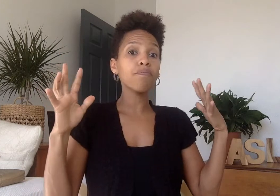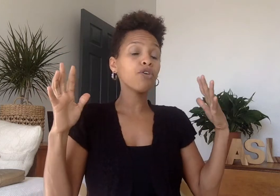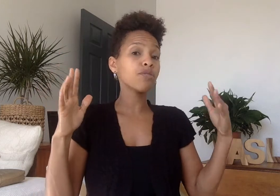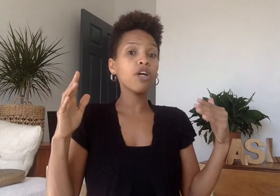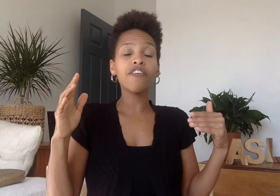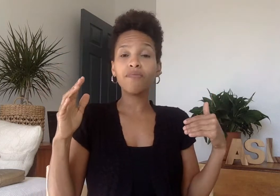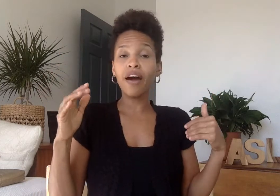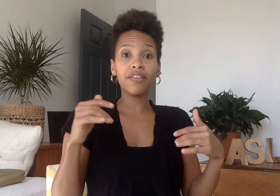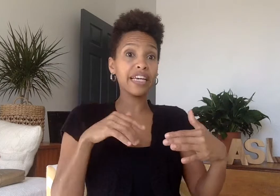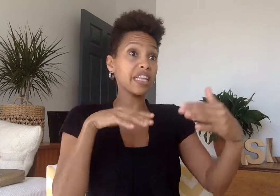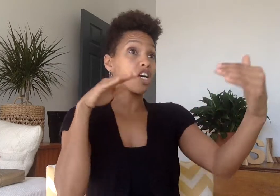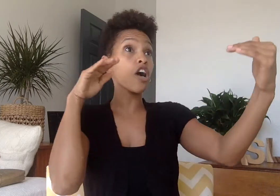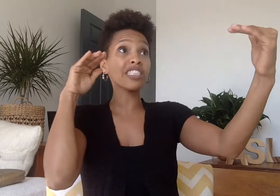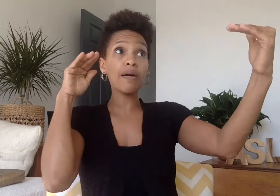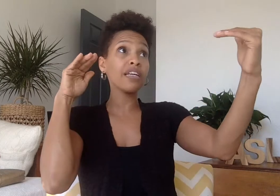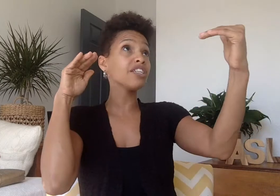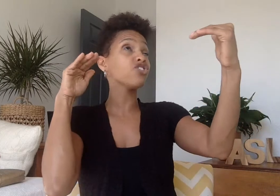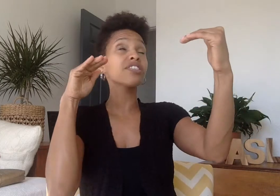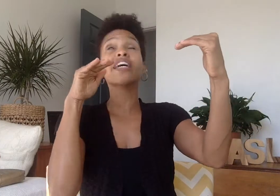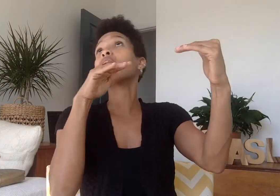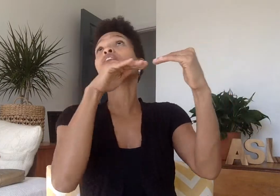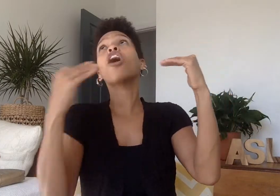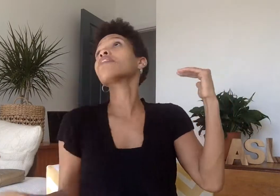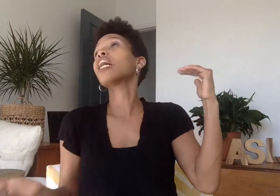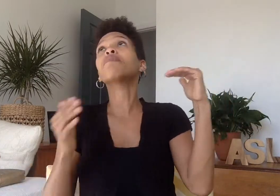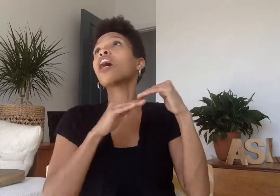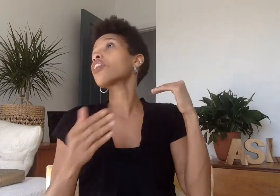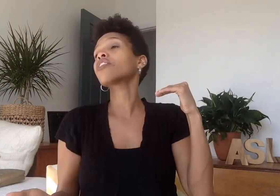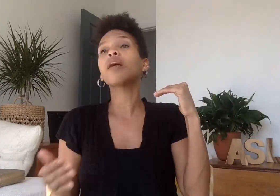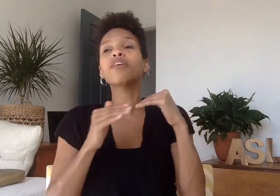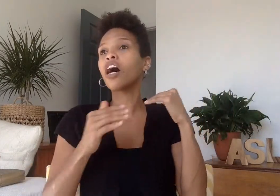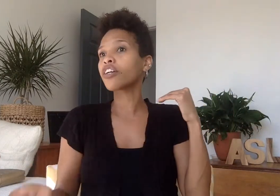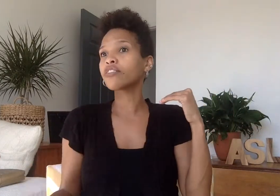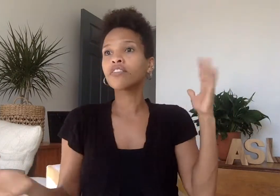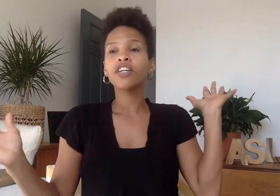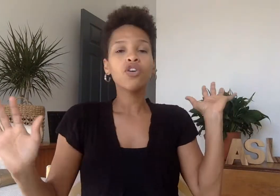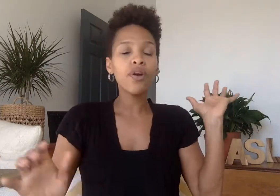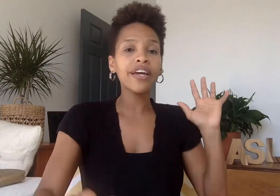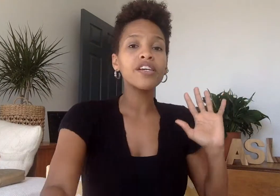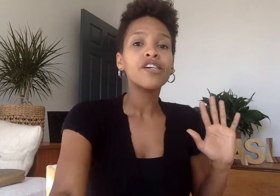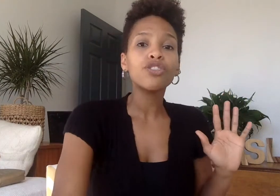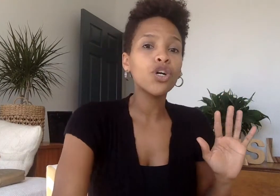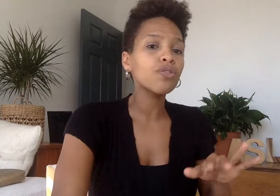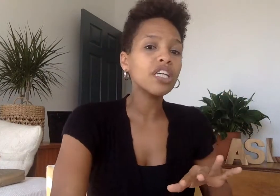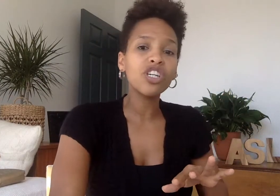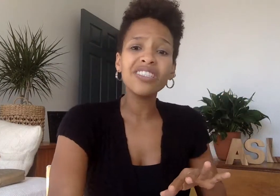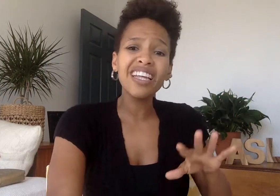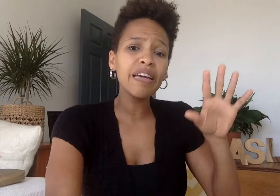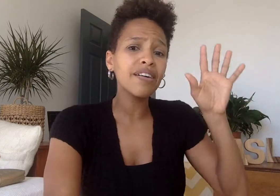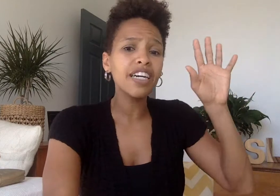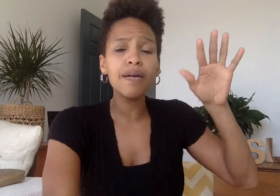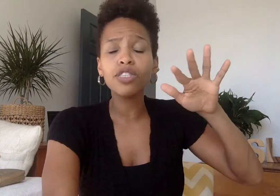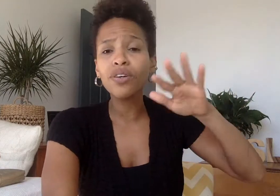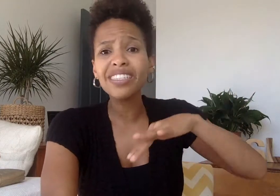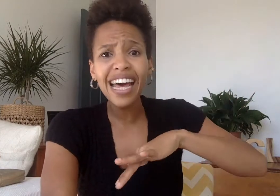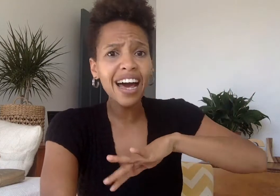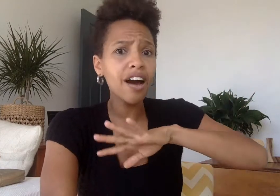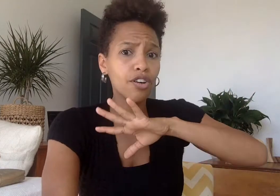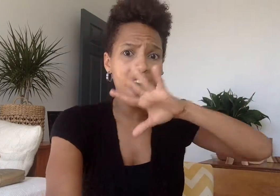push me off the mountain. Like, the car's coming and she's like, I'm gone. I'm a goner. Right? So she doesn't say anything about time slowing down or having